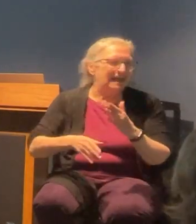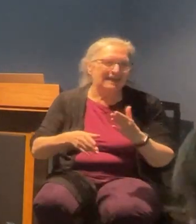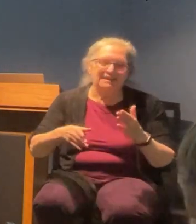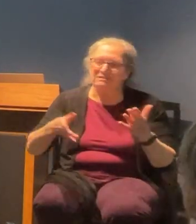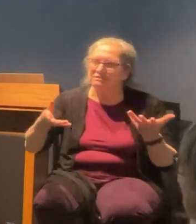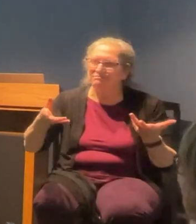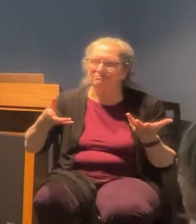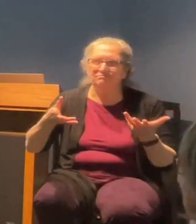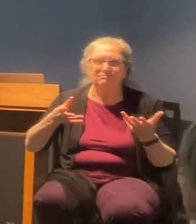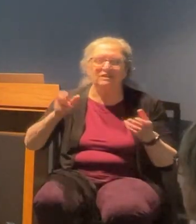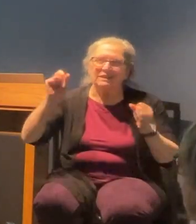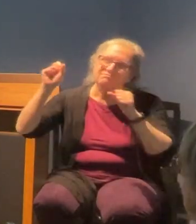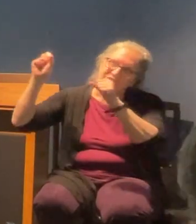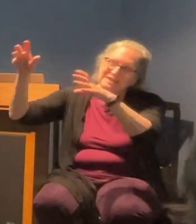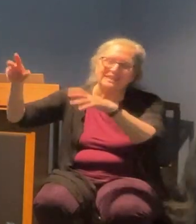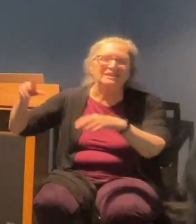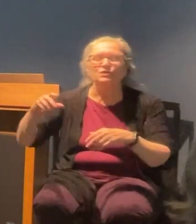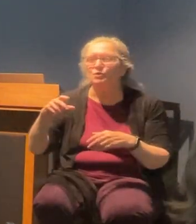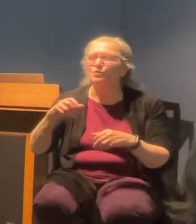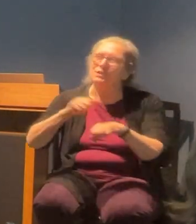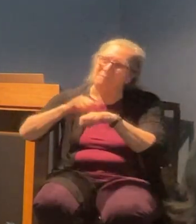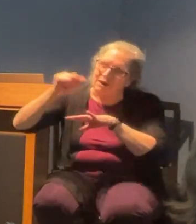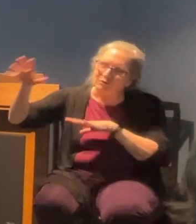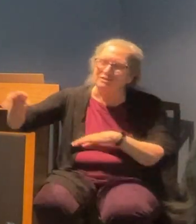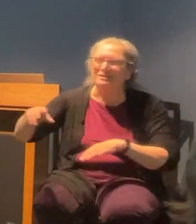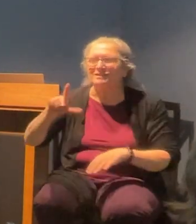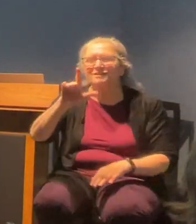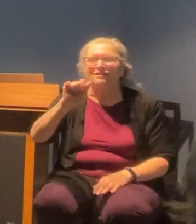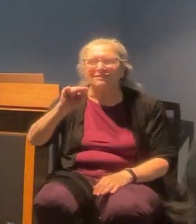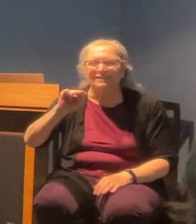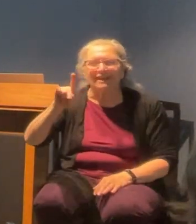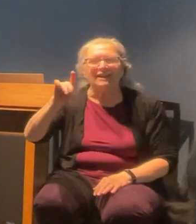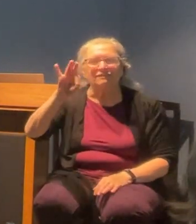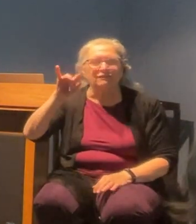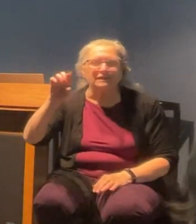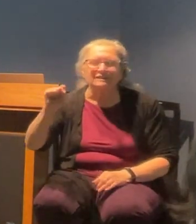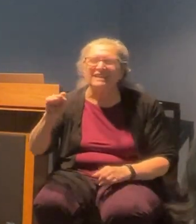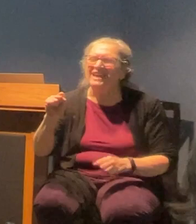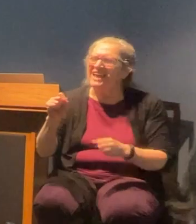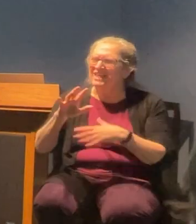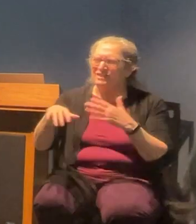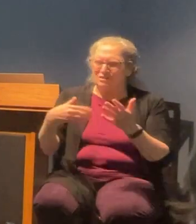big mountains in the landfills and release all the toxic